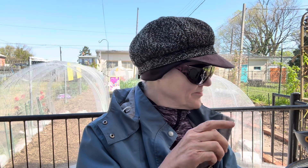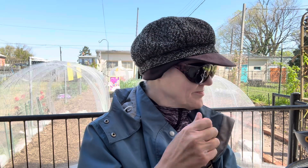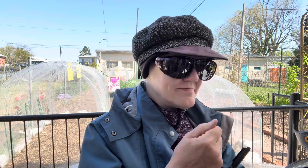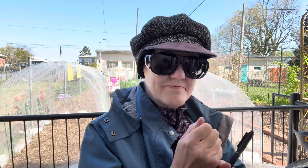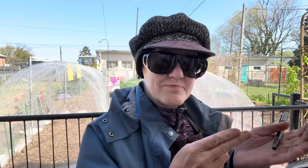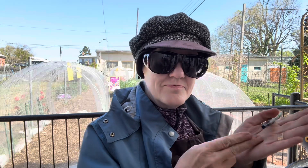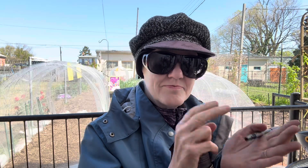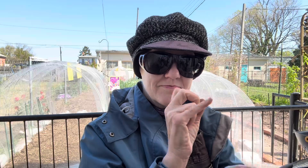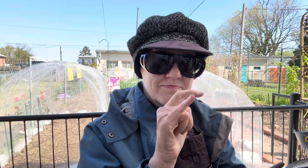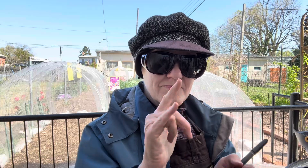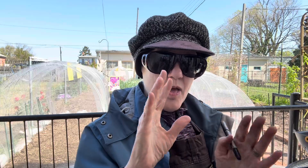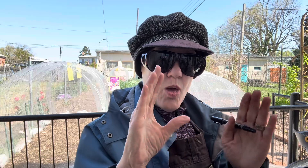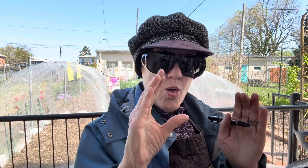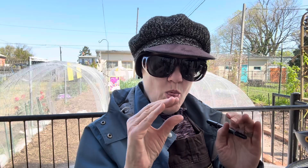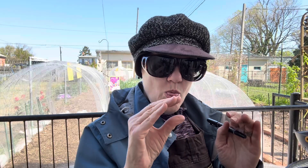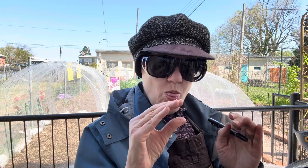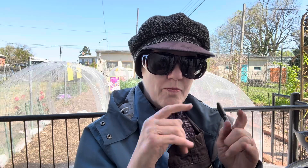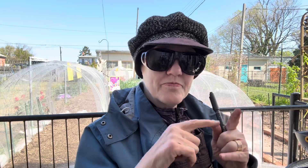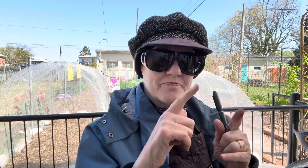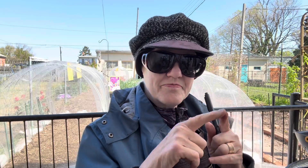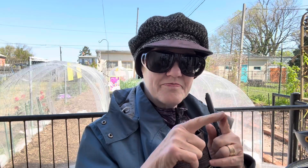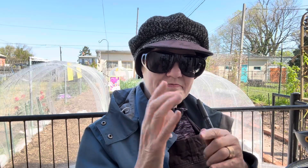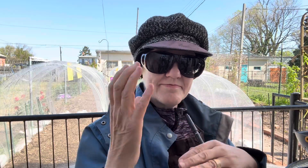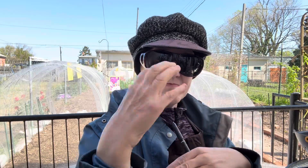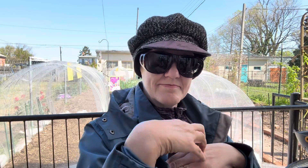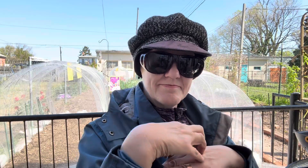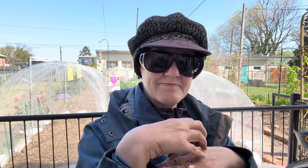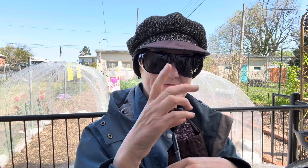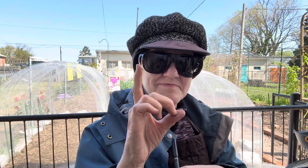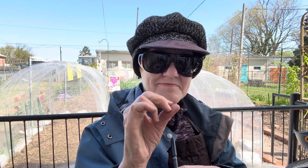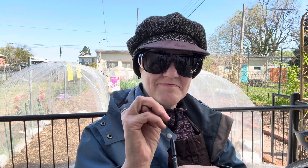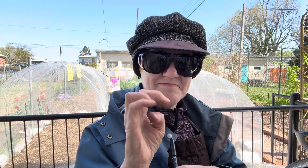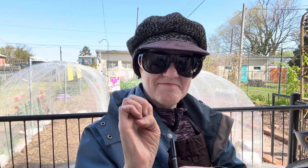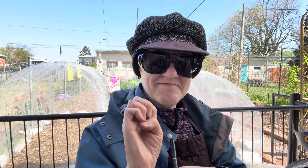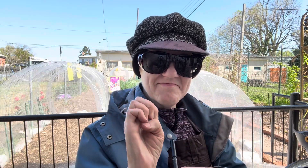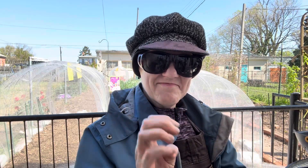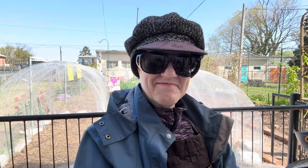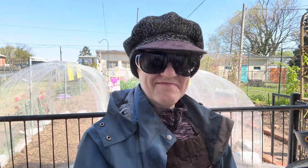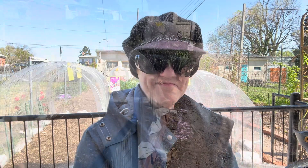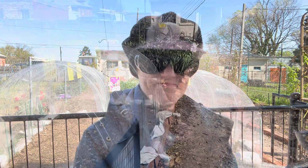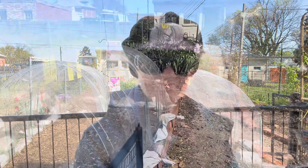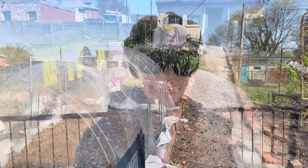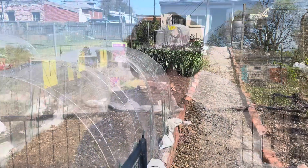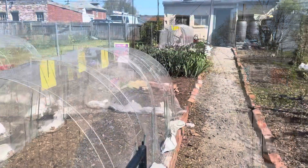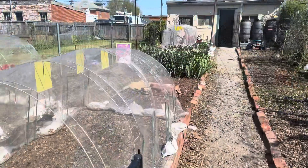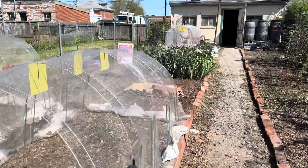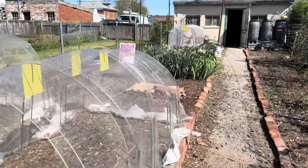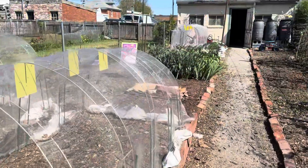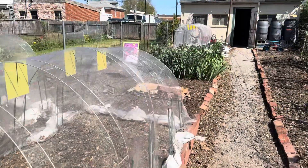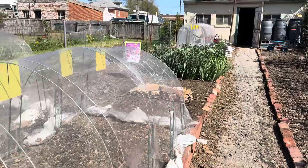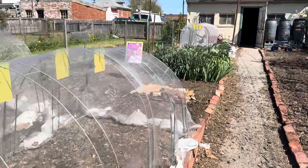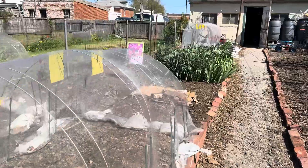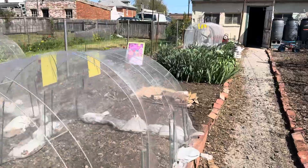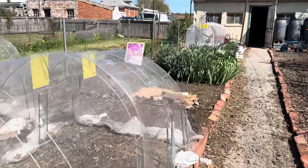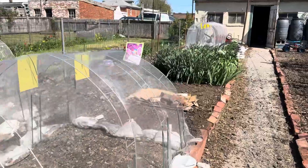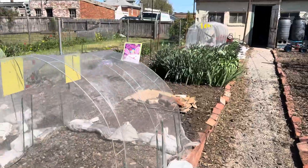So before I bring this out to the garden, I want to water it, help the soil settle, and put on the dome.